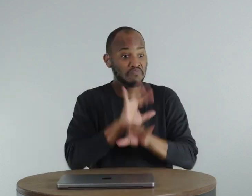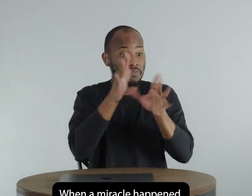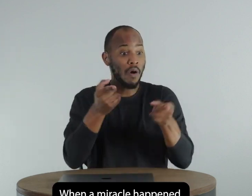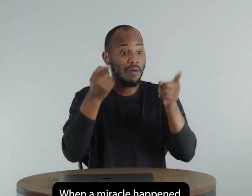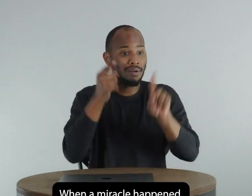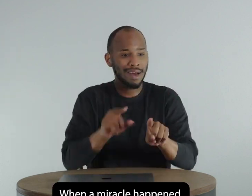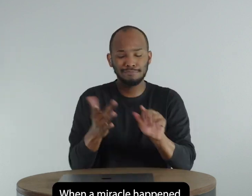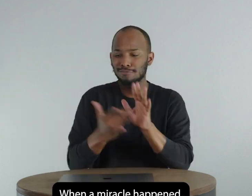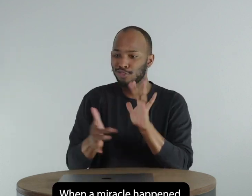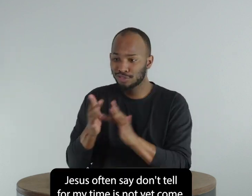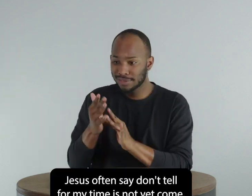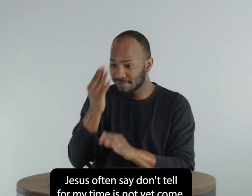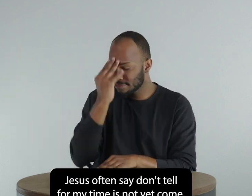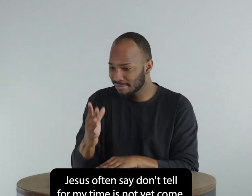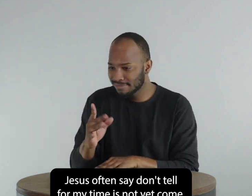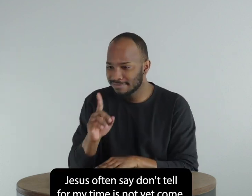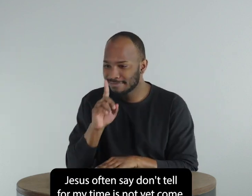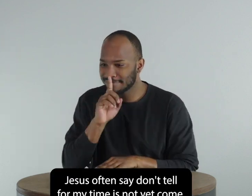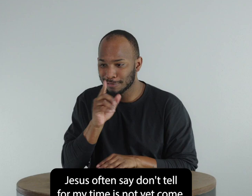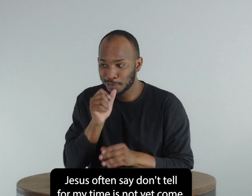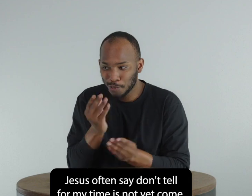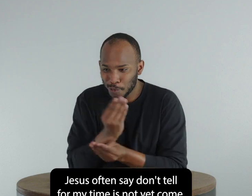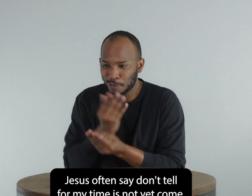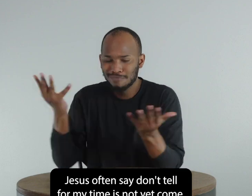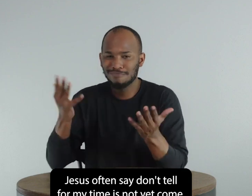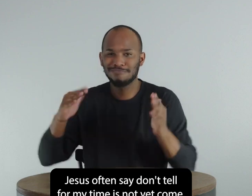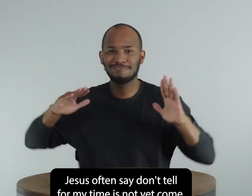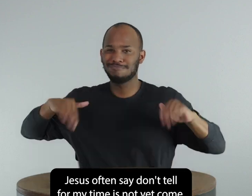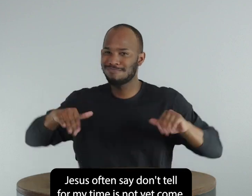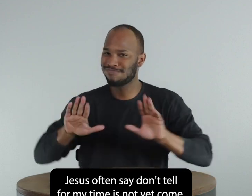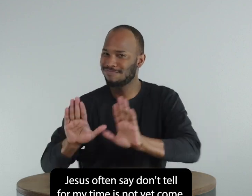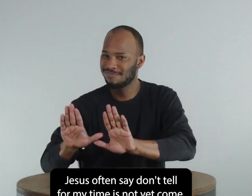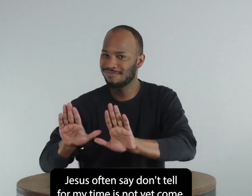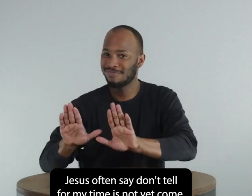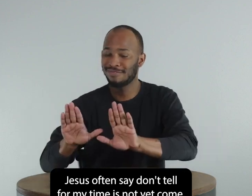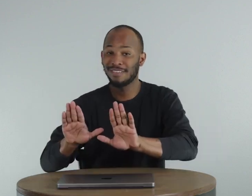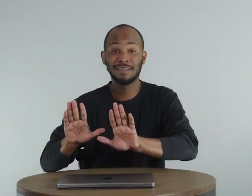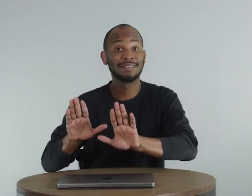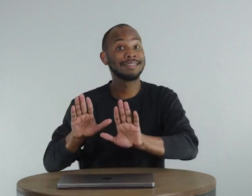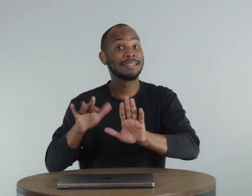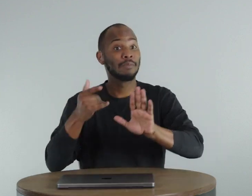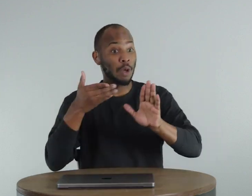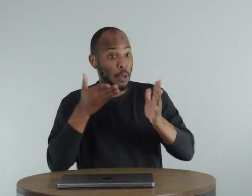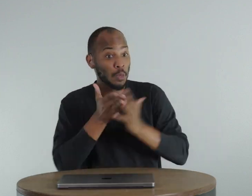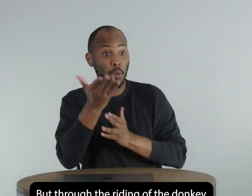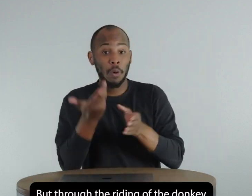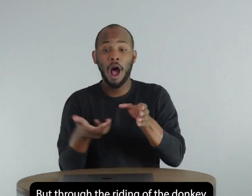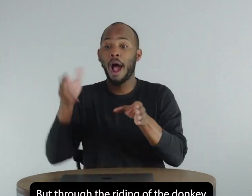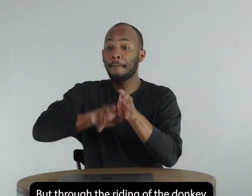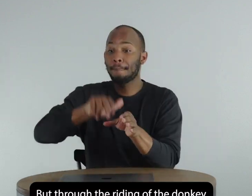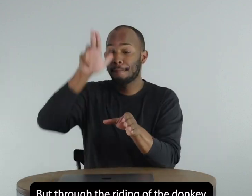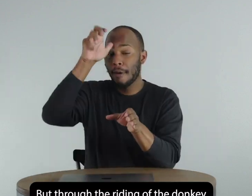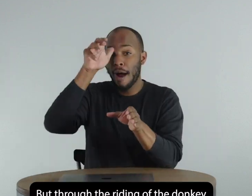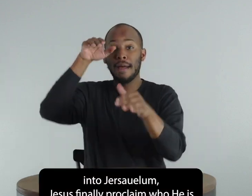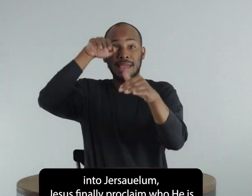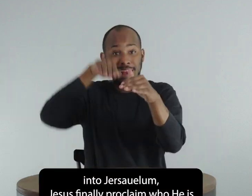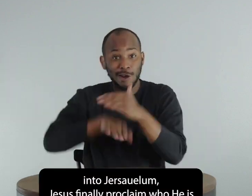When a miracle happened, Jesus would often say, "Don't tell, for my time has not yet come." But through the riding of a saddle